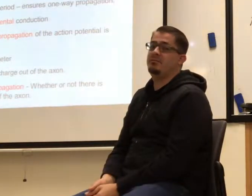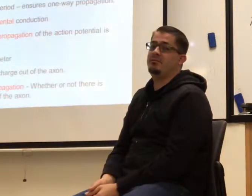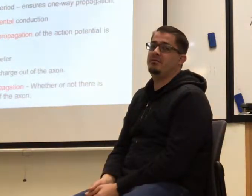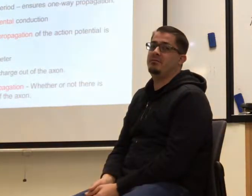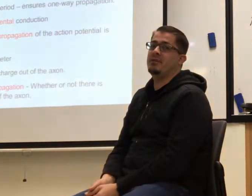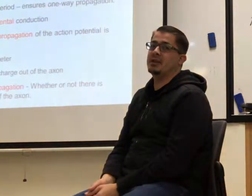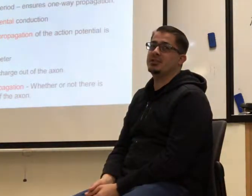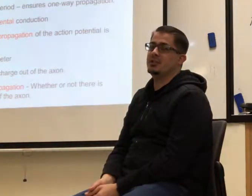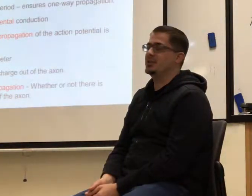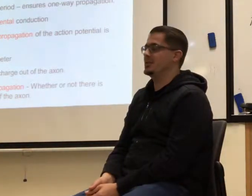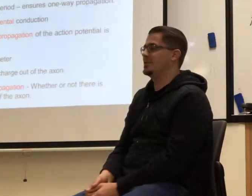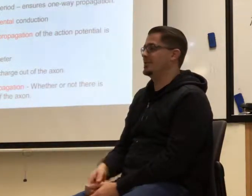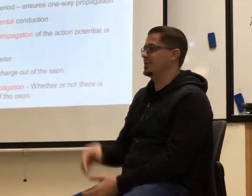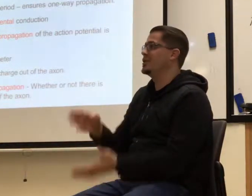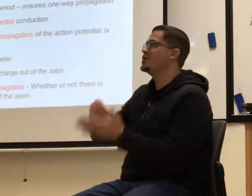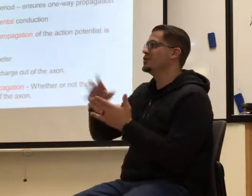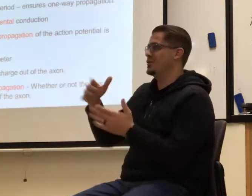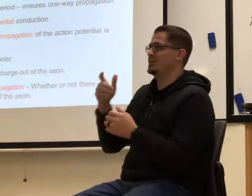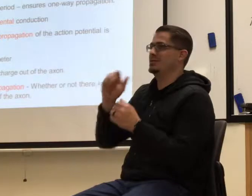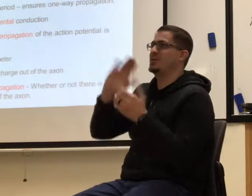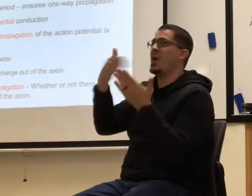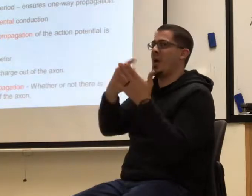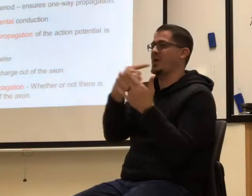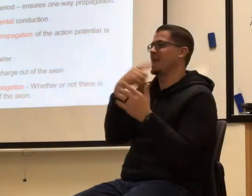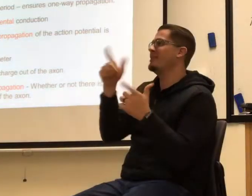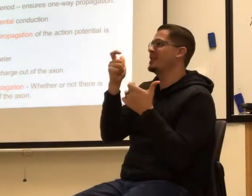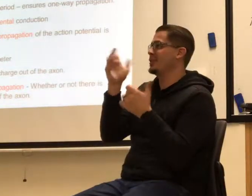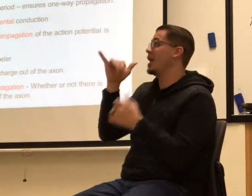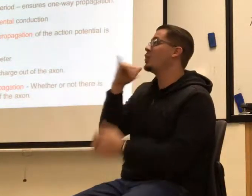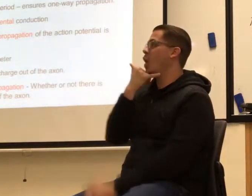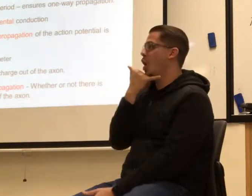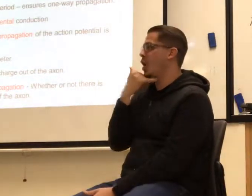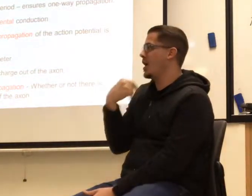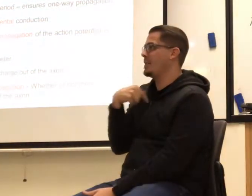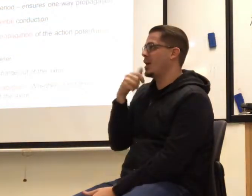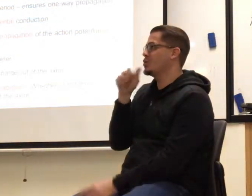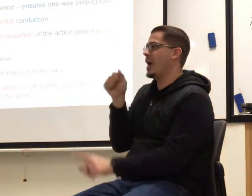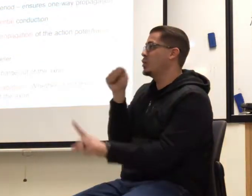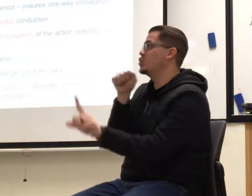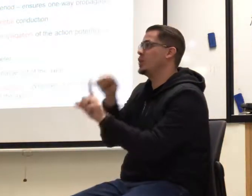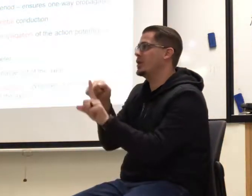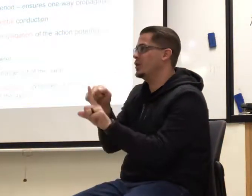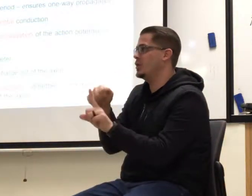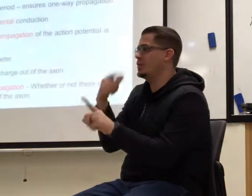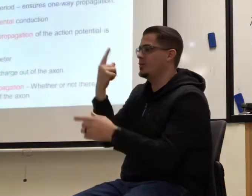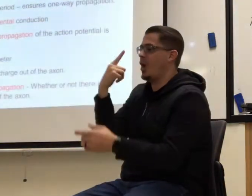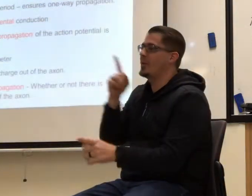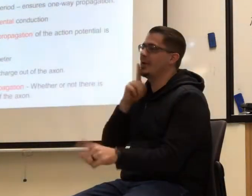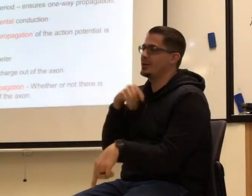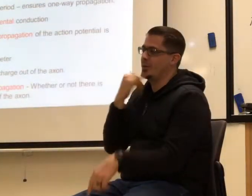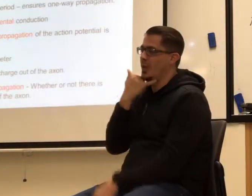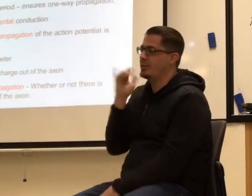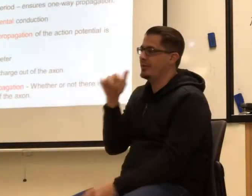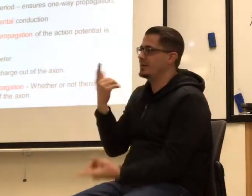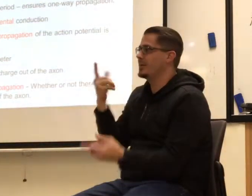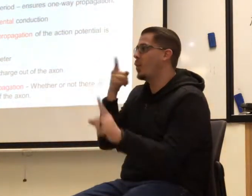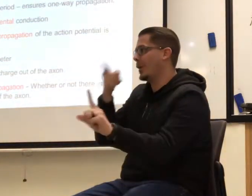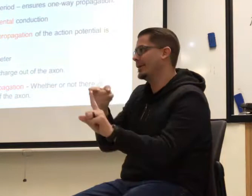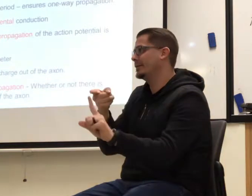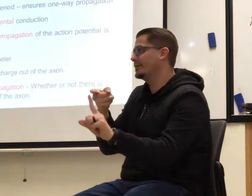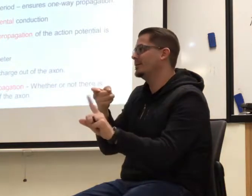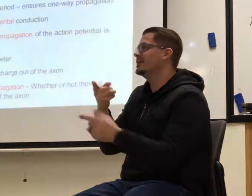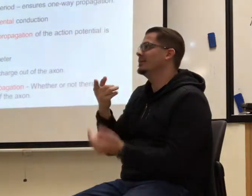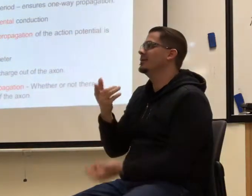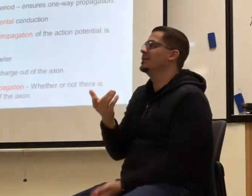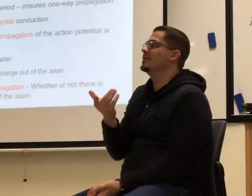Students like to say faster, and that's wrong. That's where it's like, I'm not trying to trick you, it's just you always answer wrong every year I ask this question. It's okay. Year after year, you